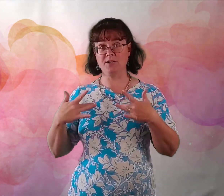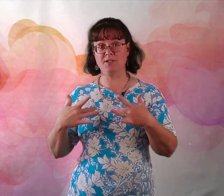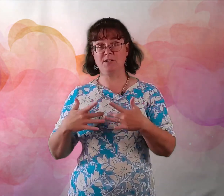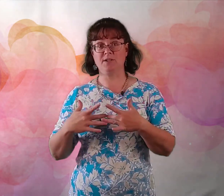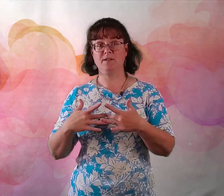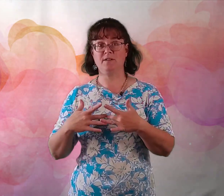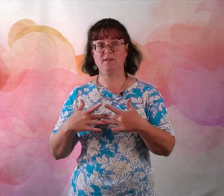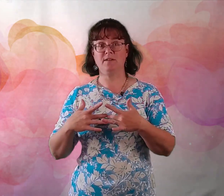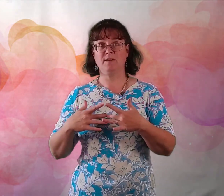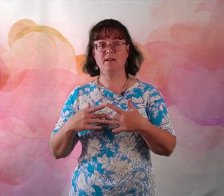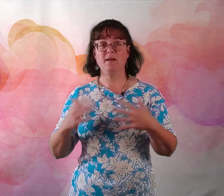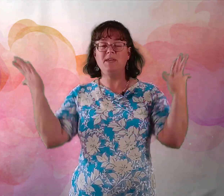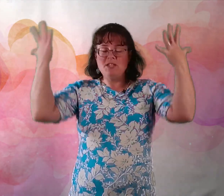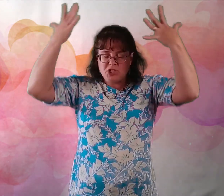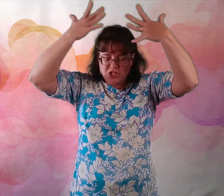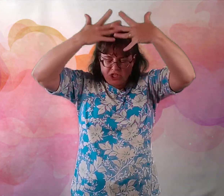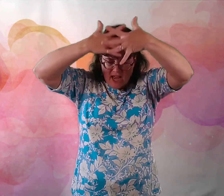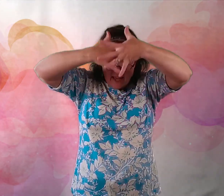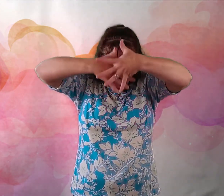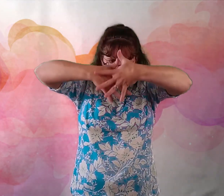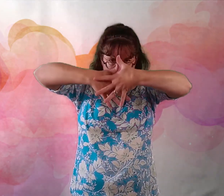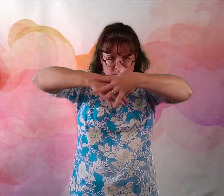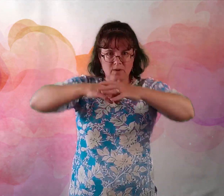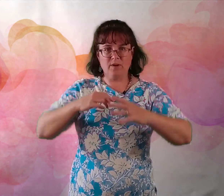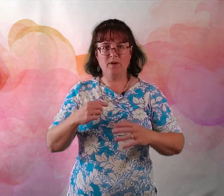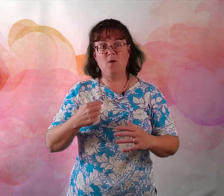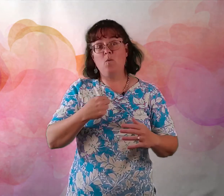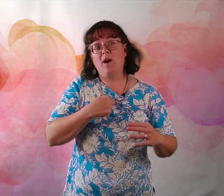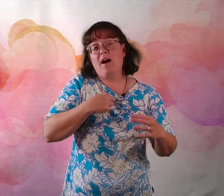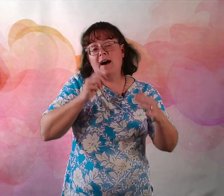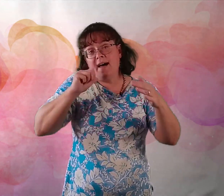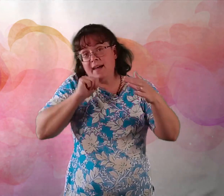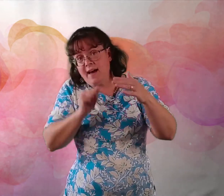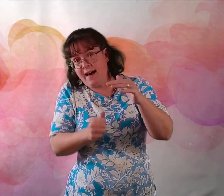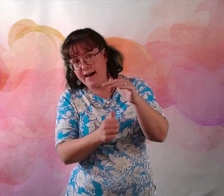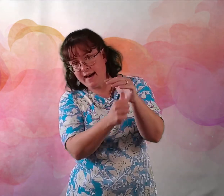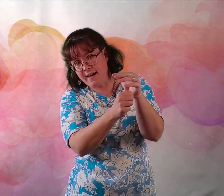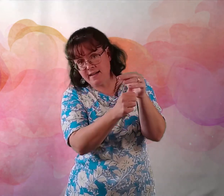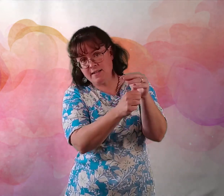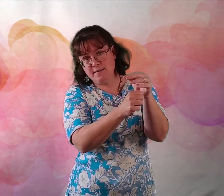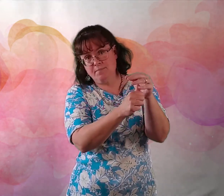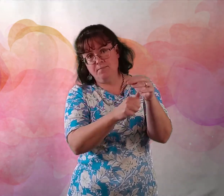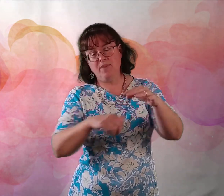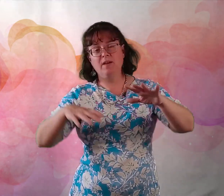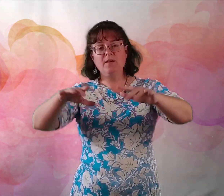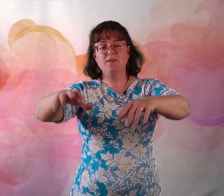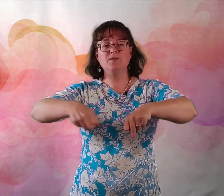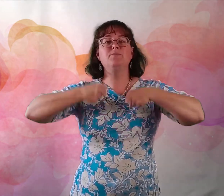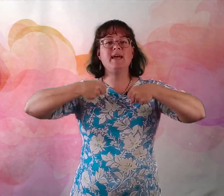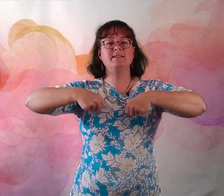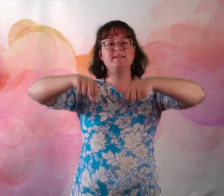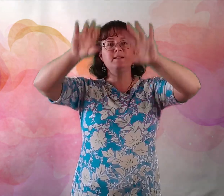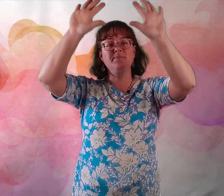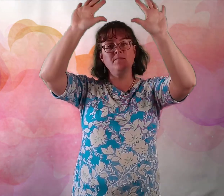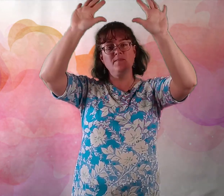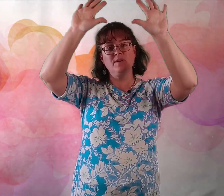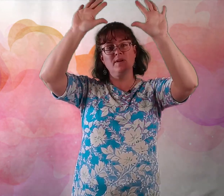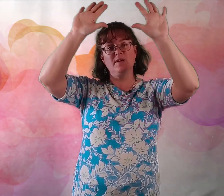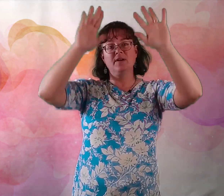heart be the shadow where I hide, the ransom